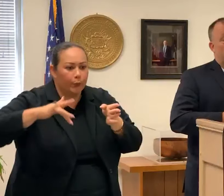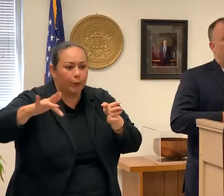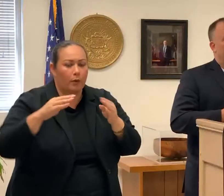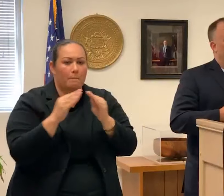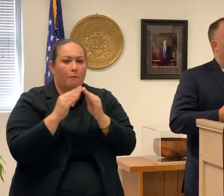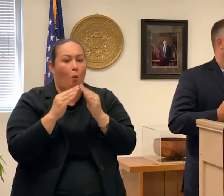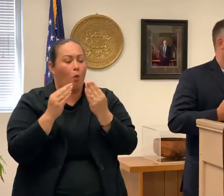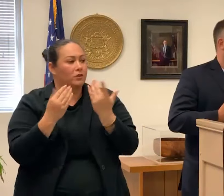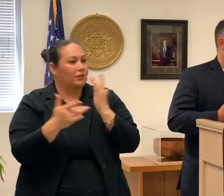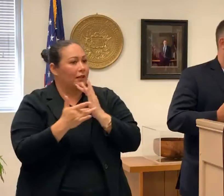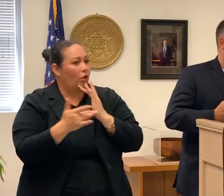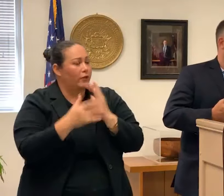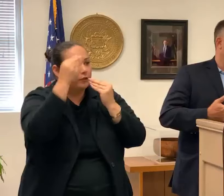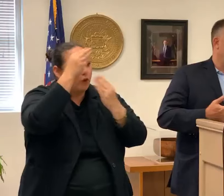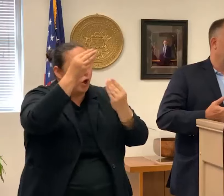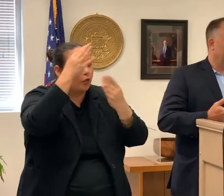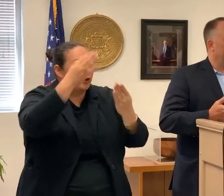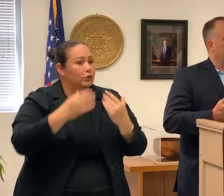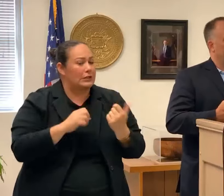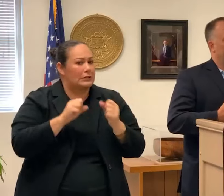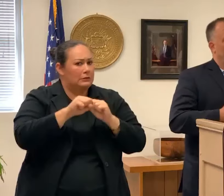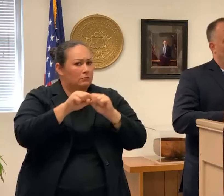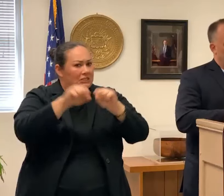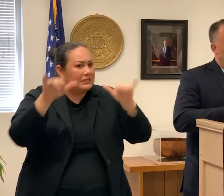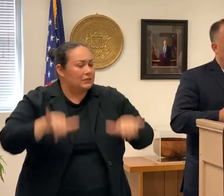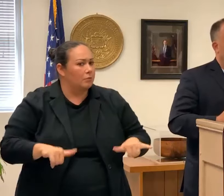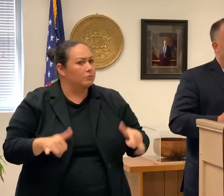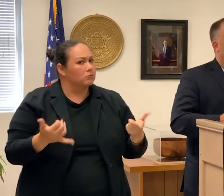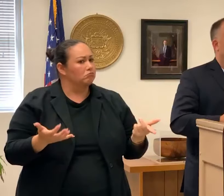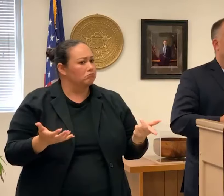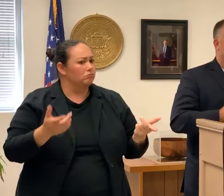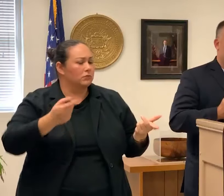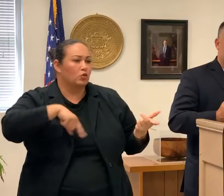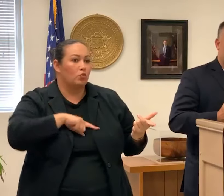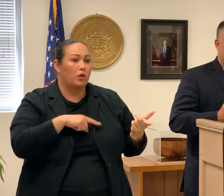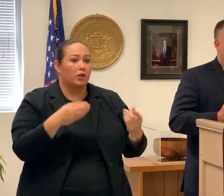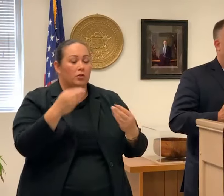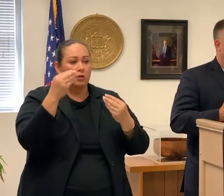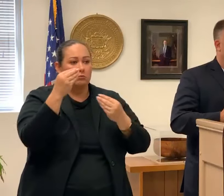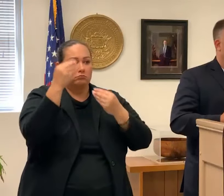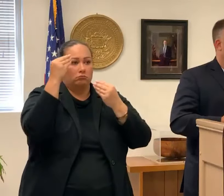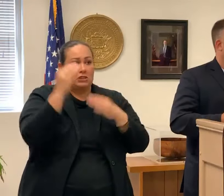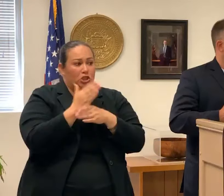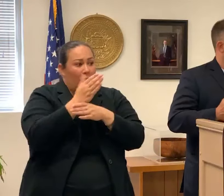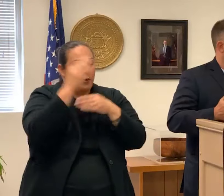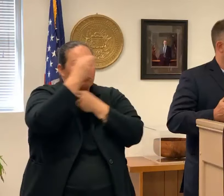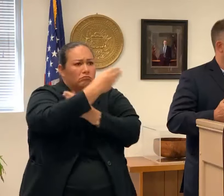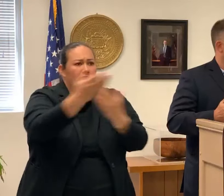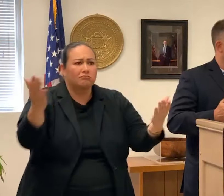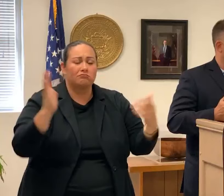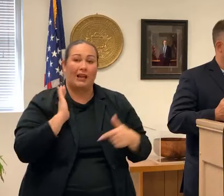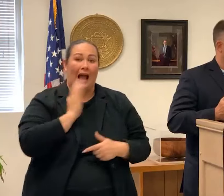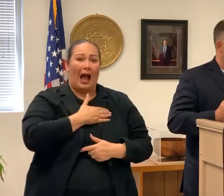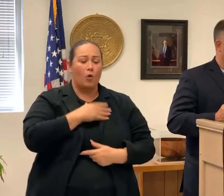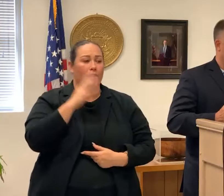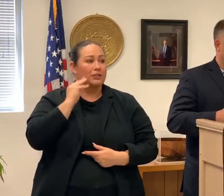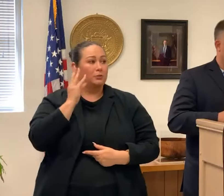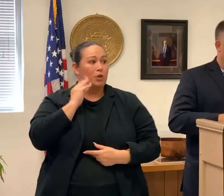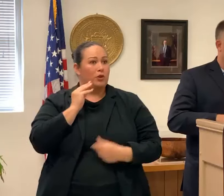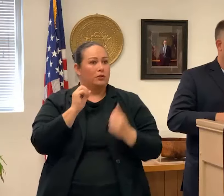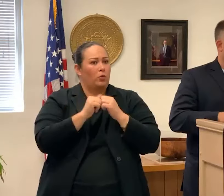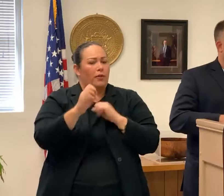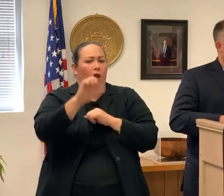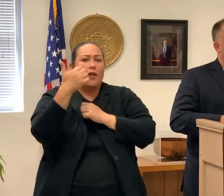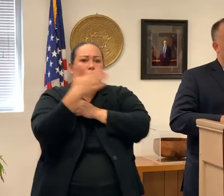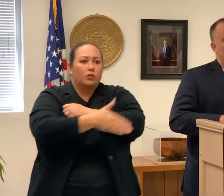things. And we would actually like to say that we are sharing our experience with other communities across the planet,